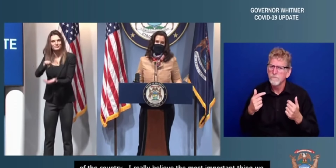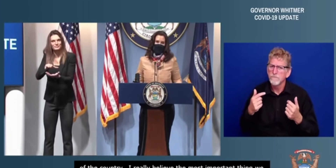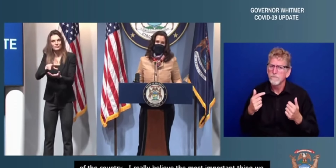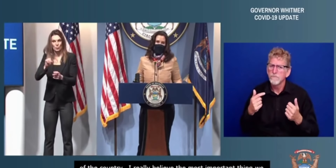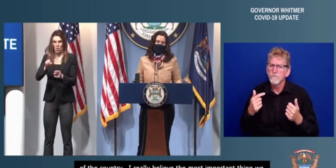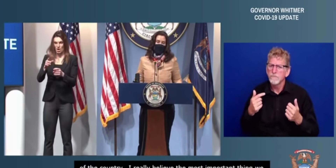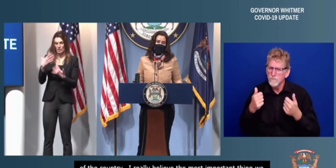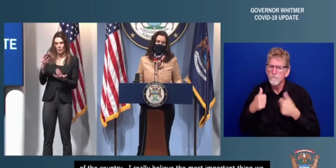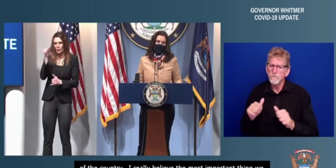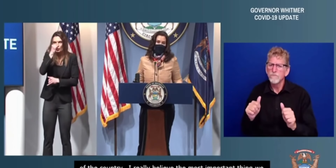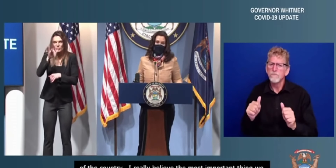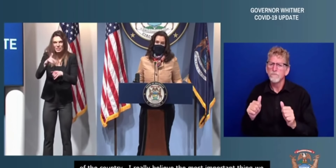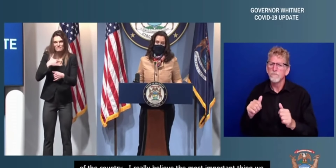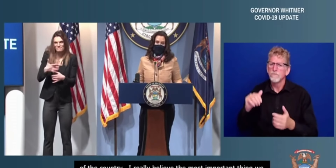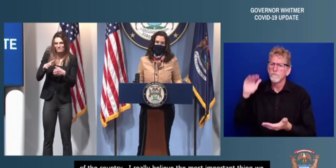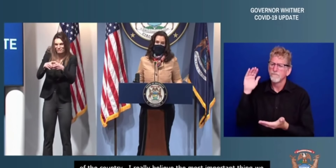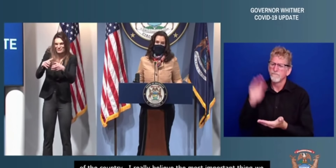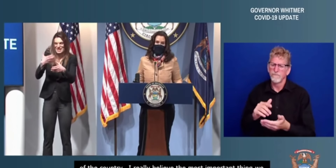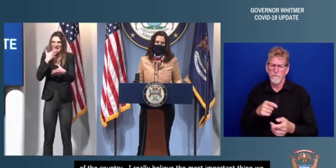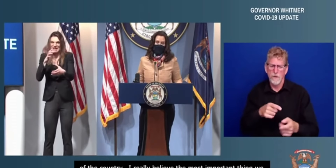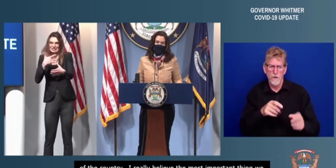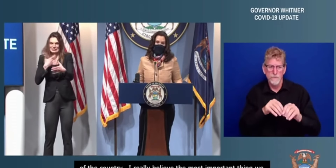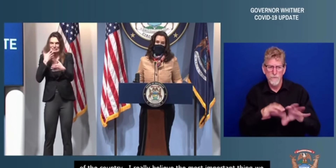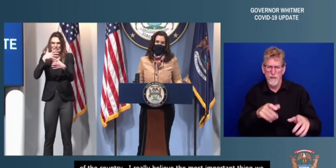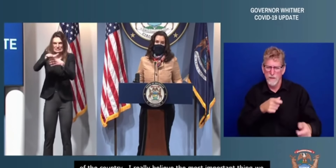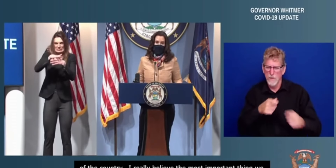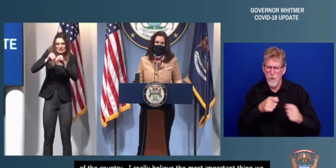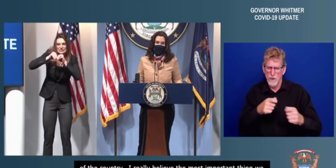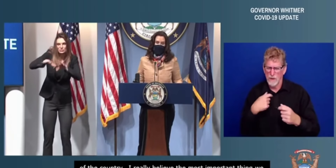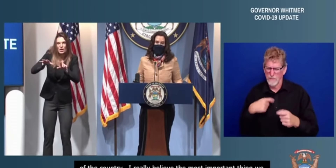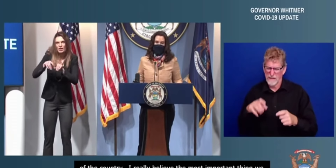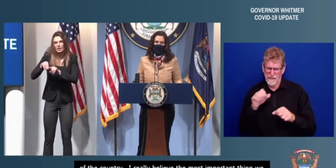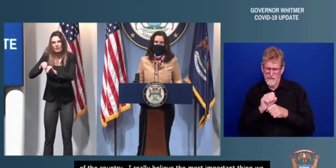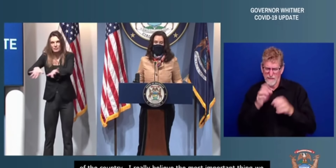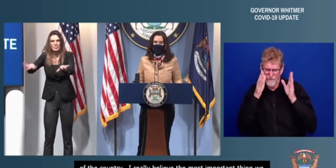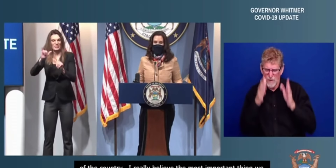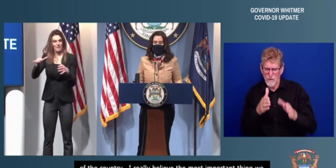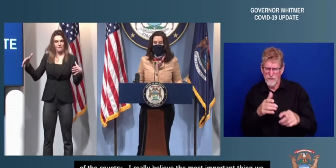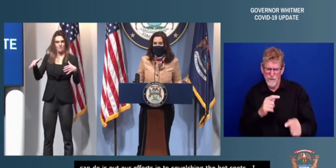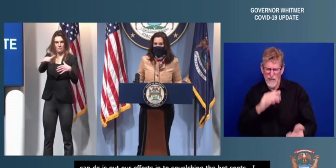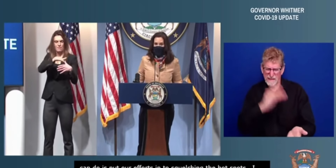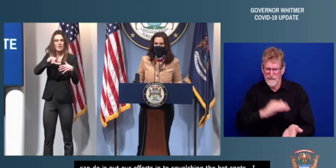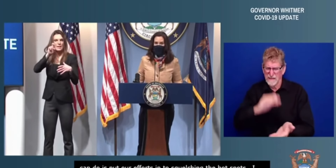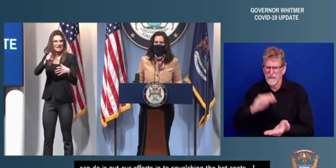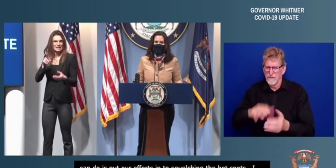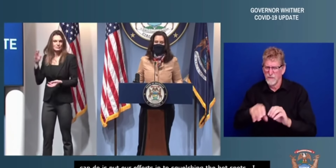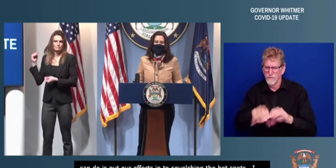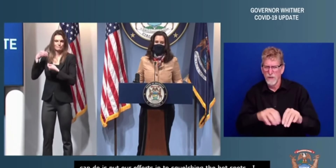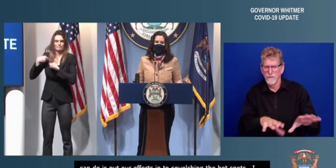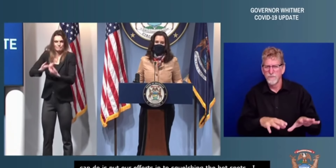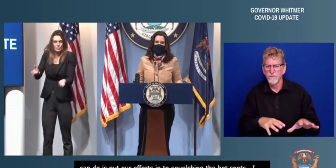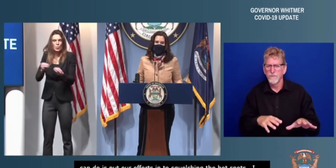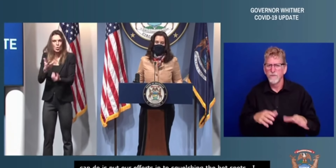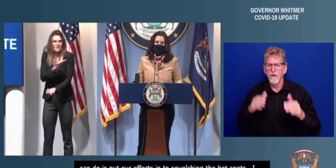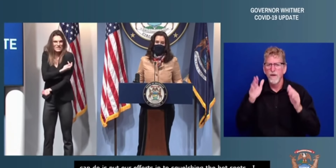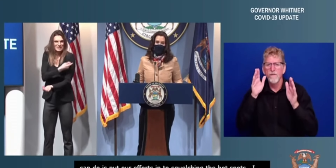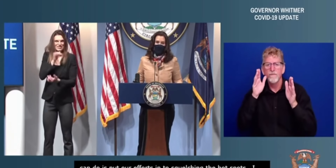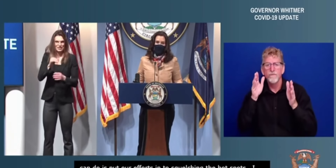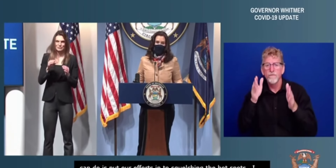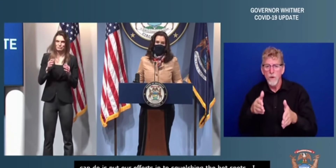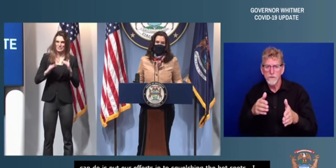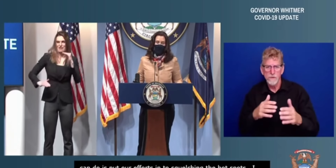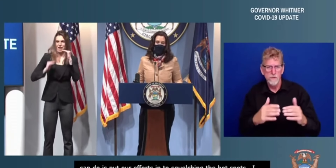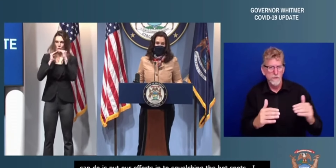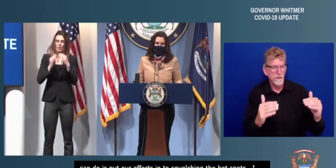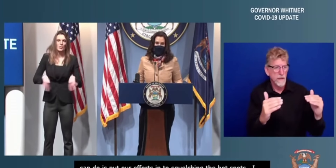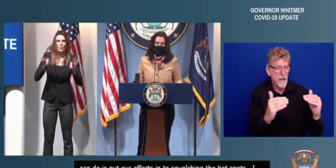the hot spots are. I think it's about equity, it's about strategy, and I think it's the right